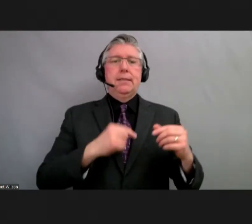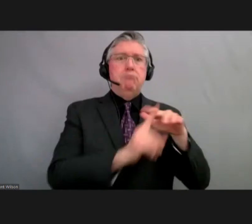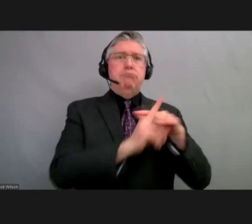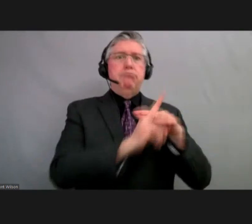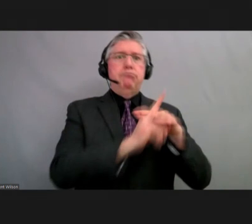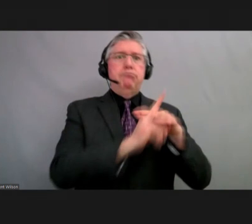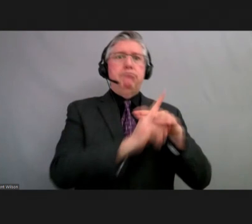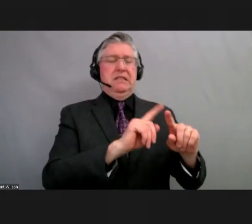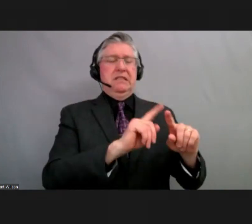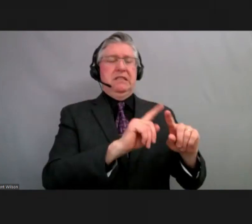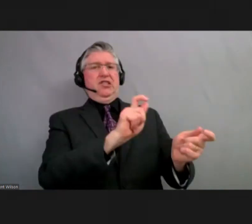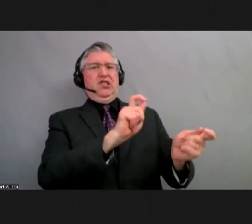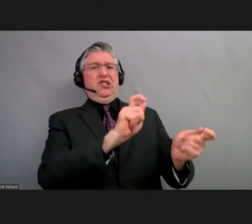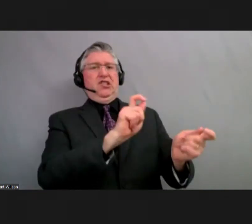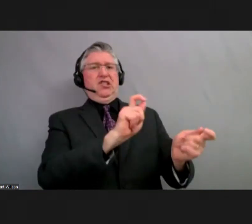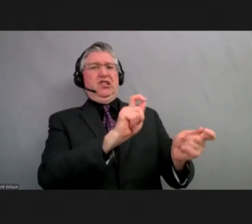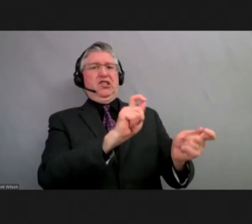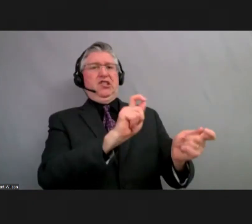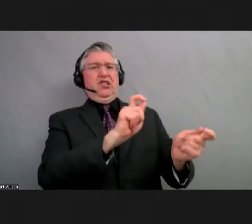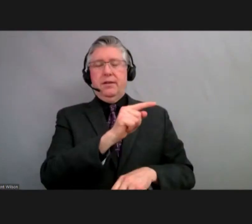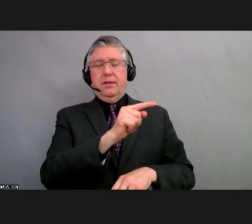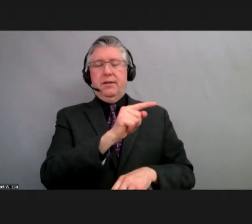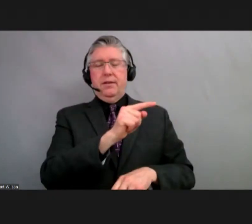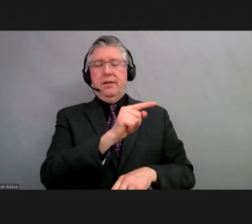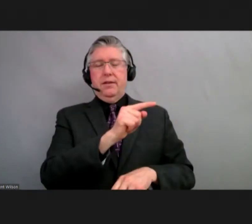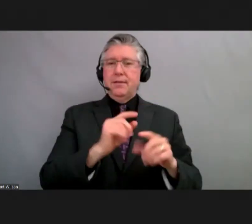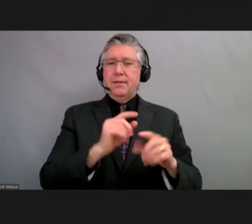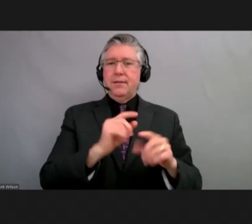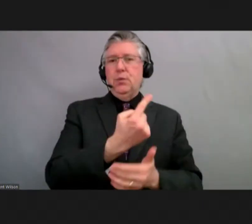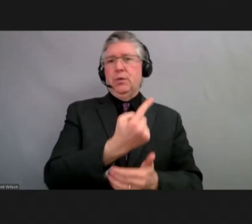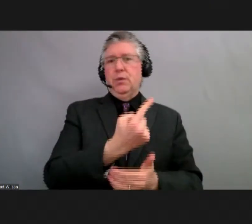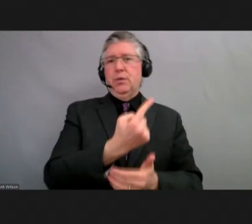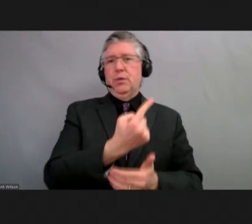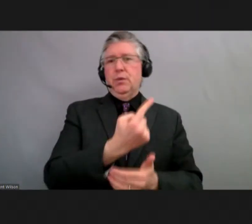and prepared to respond to.